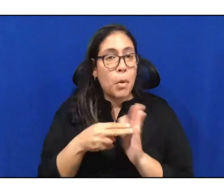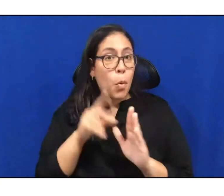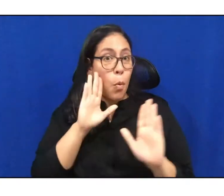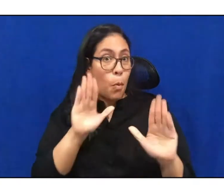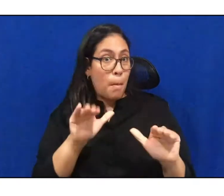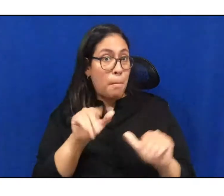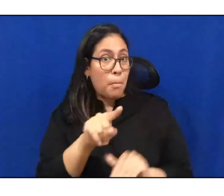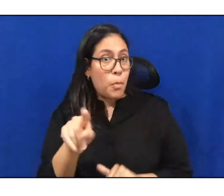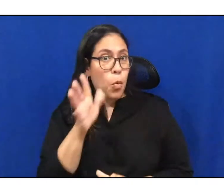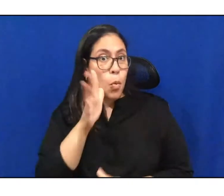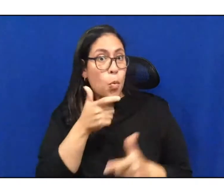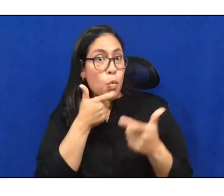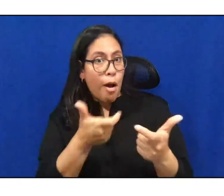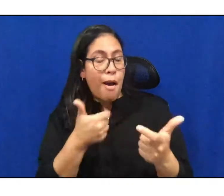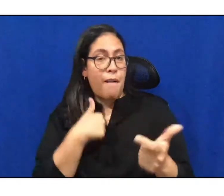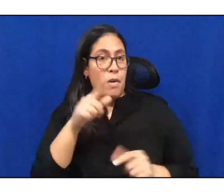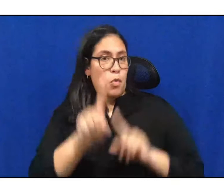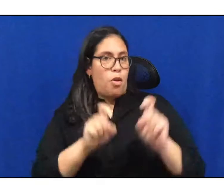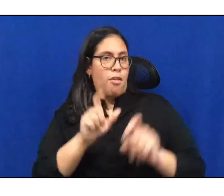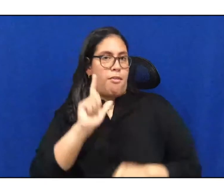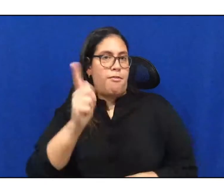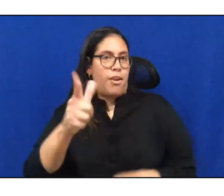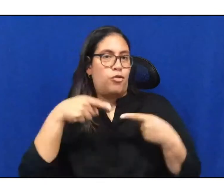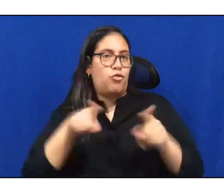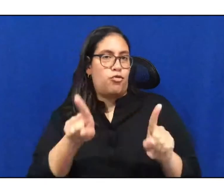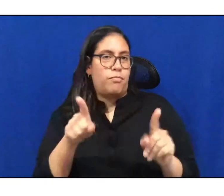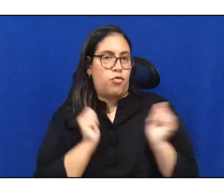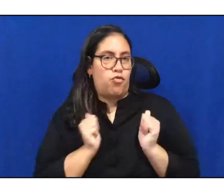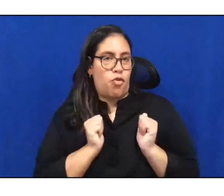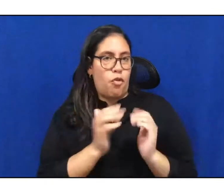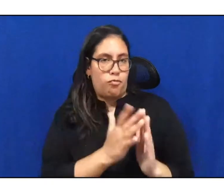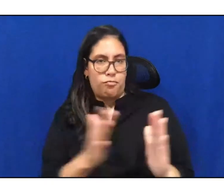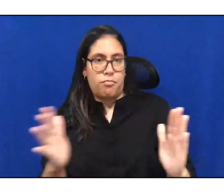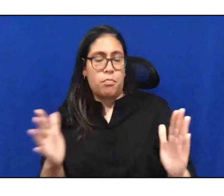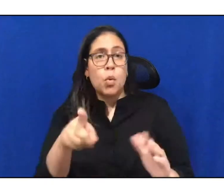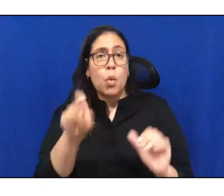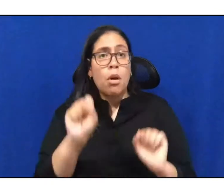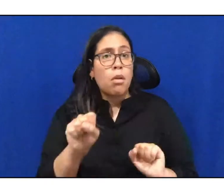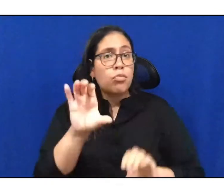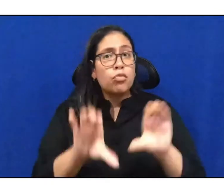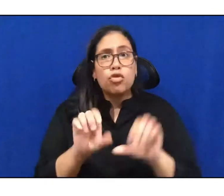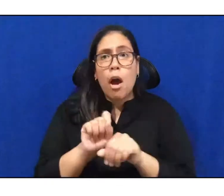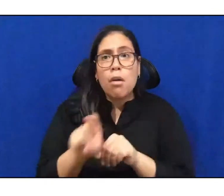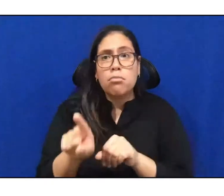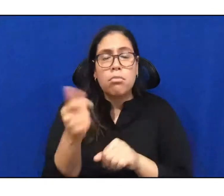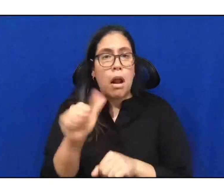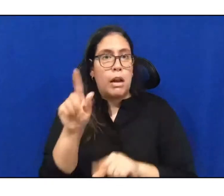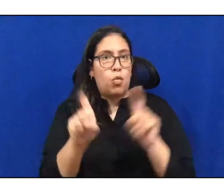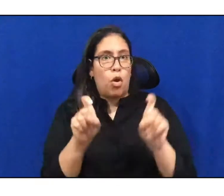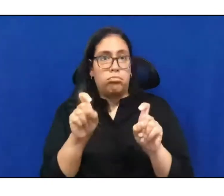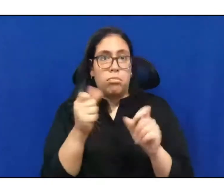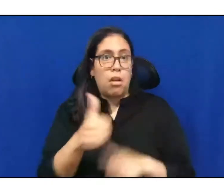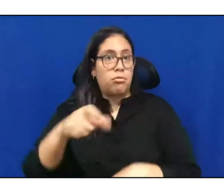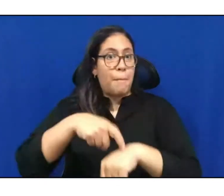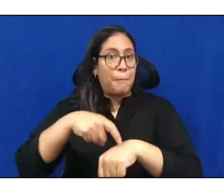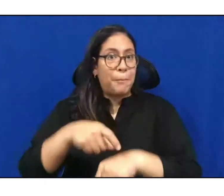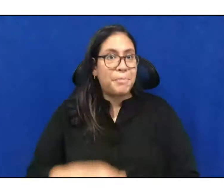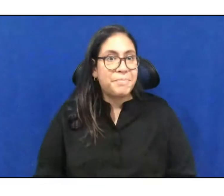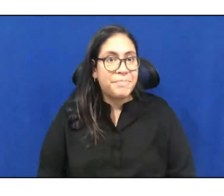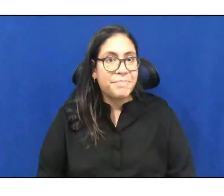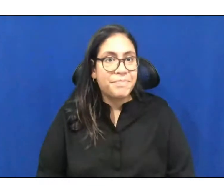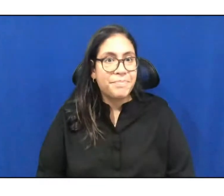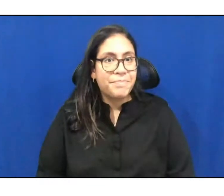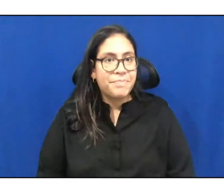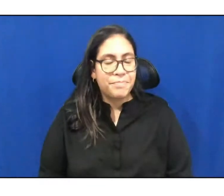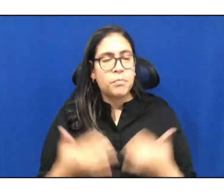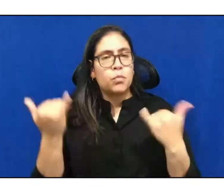in the program. And you can put them in the chat at any point, your questions. Today, we welcome you to a discussion